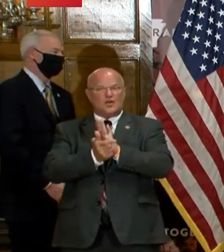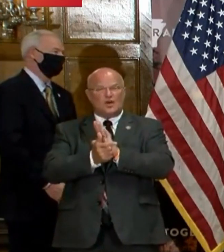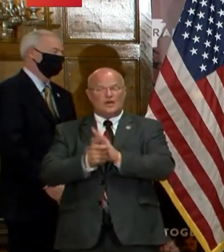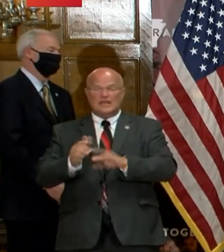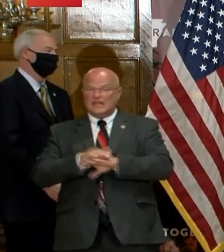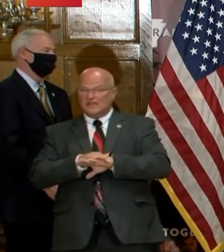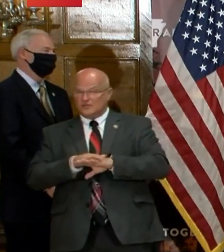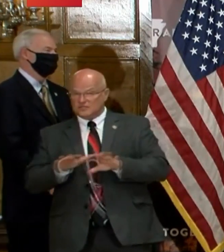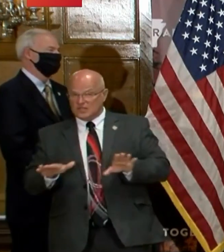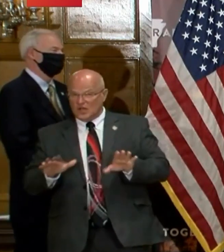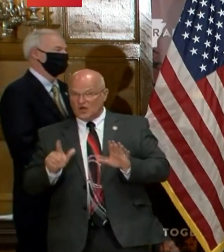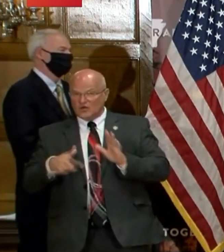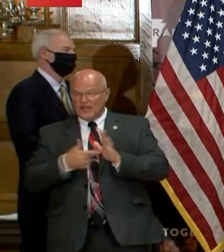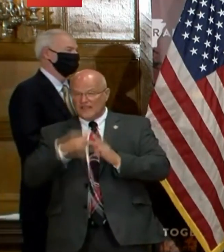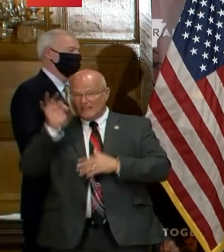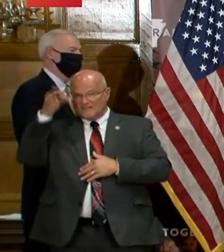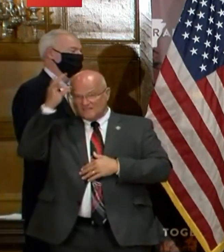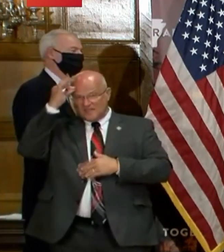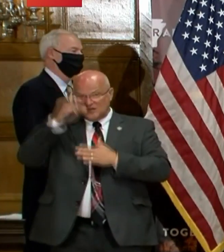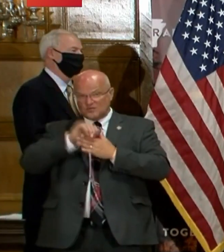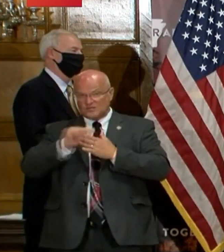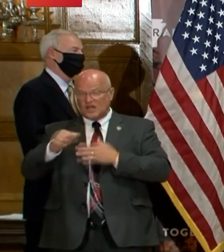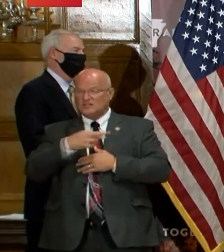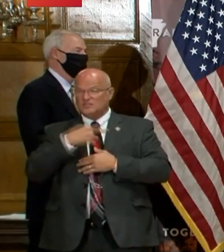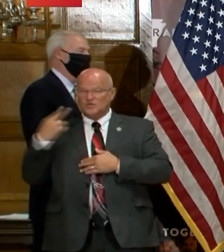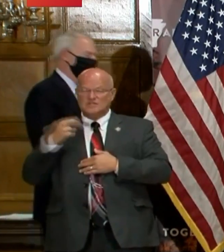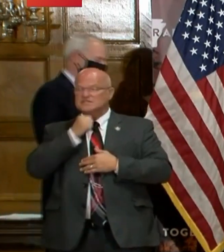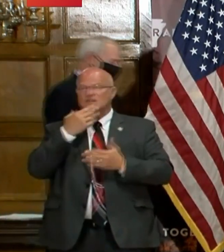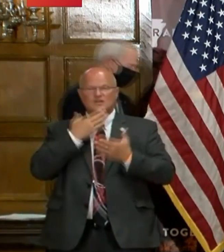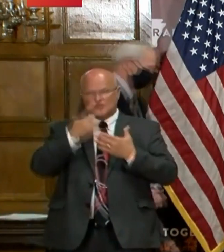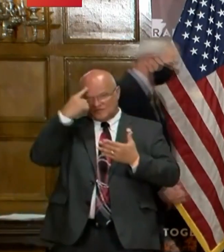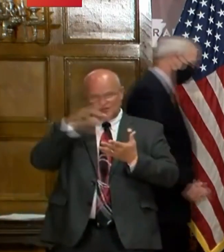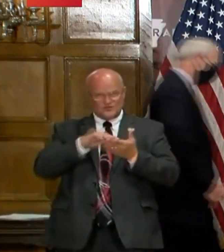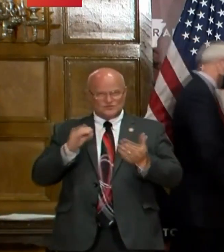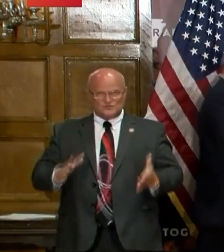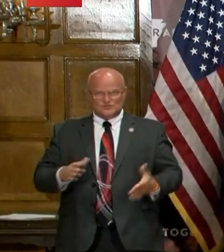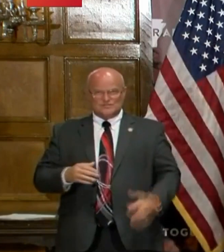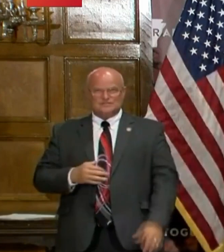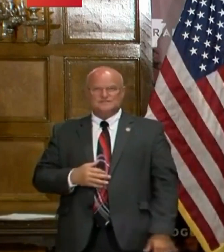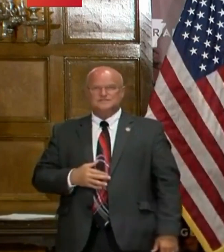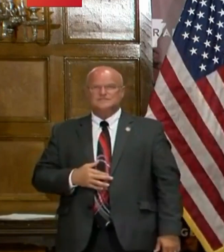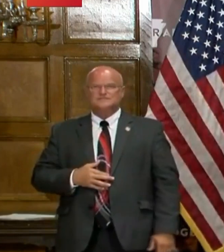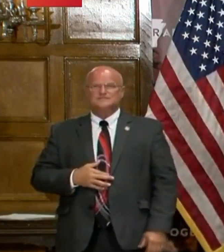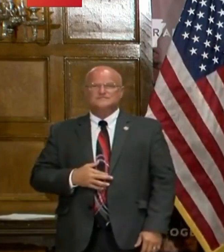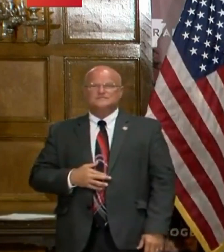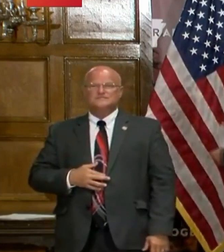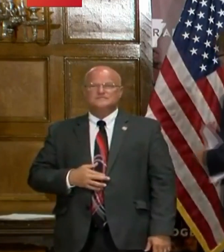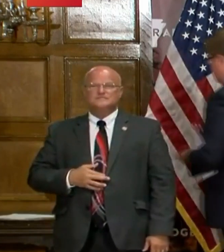don't, then it puts federal dollars at risk, and that's not good for our students.